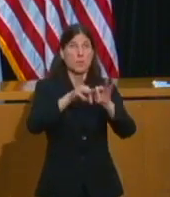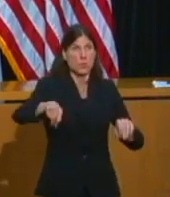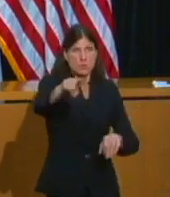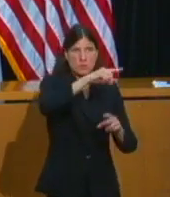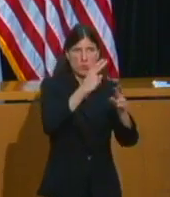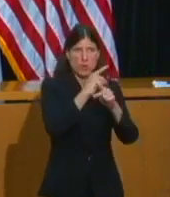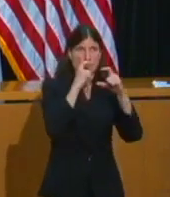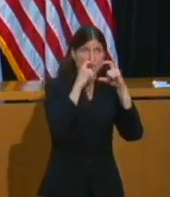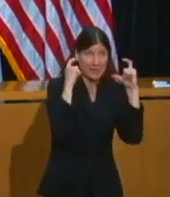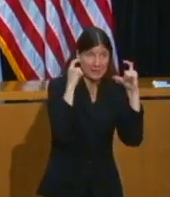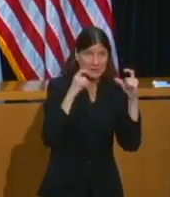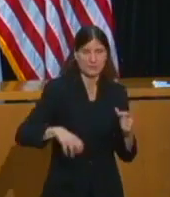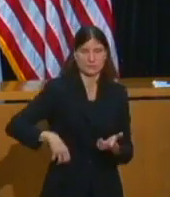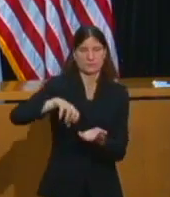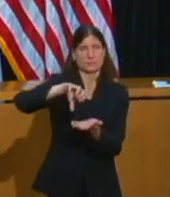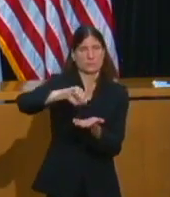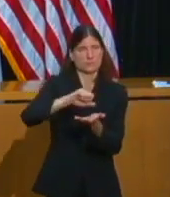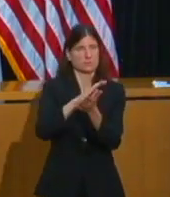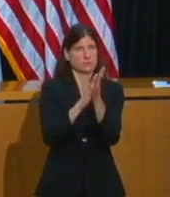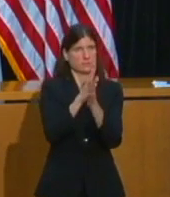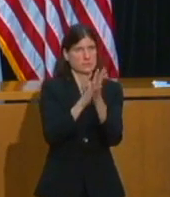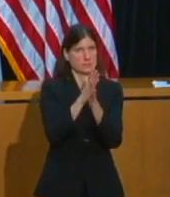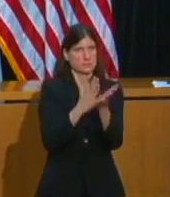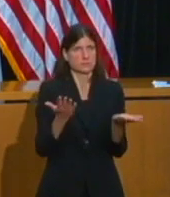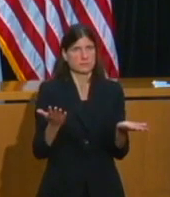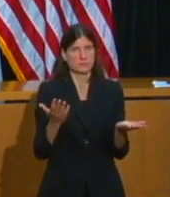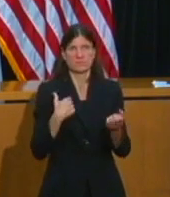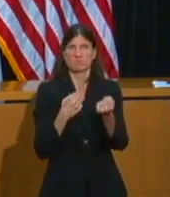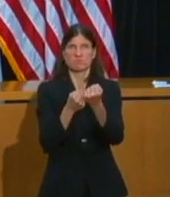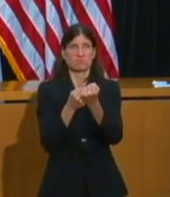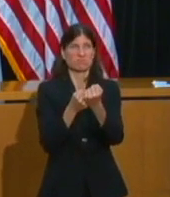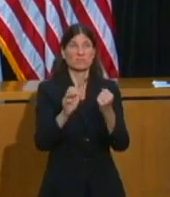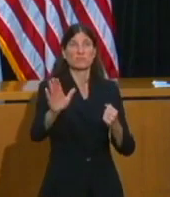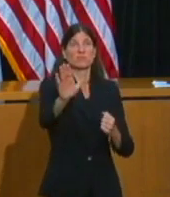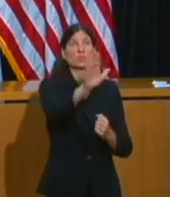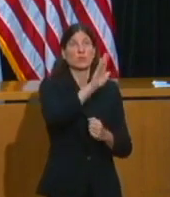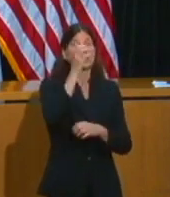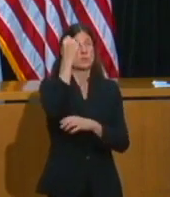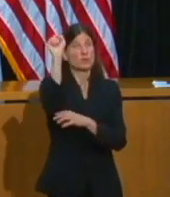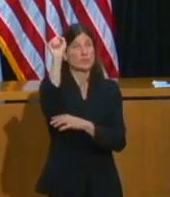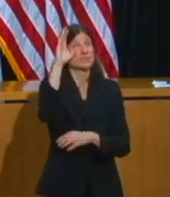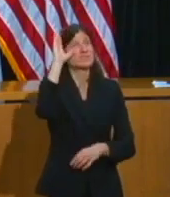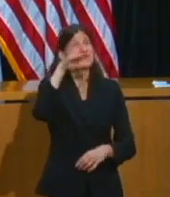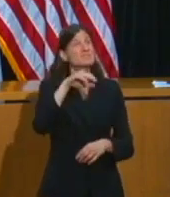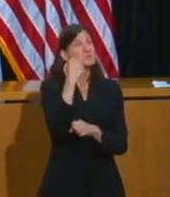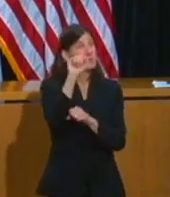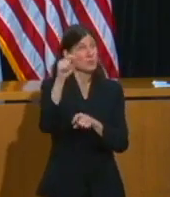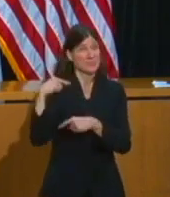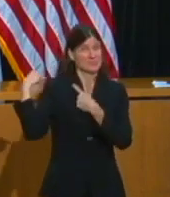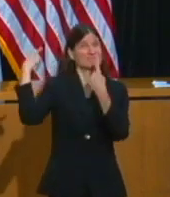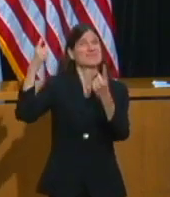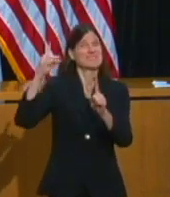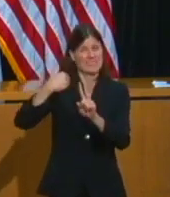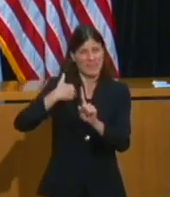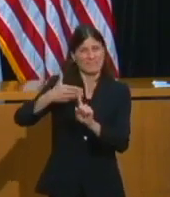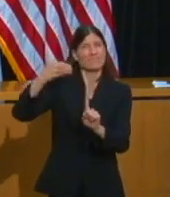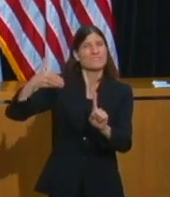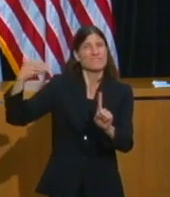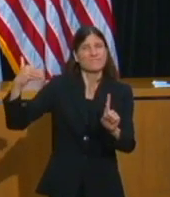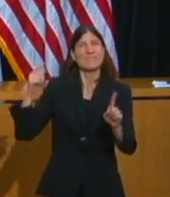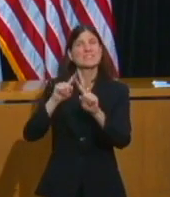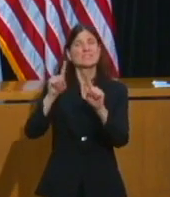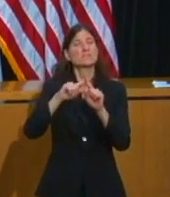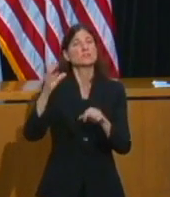But as I said, there have been protests over the course of the past several months, none that have gotten the attention or been as large as any of these.